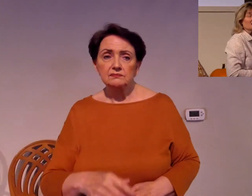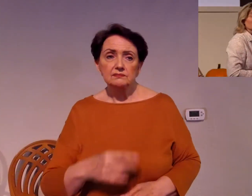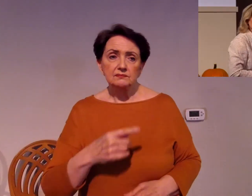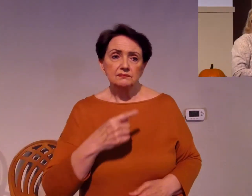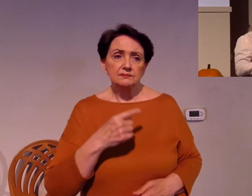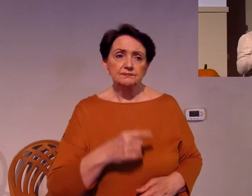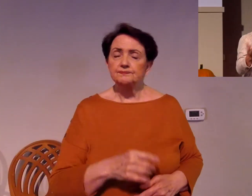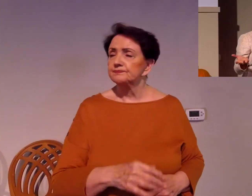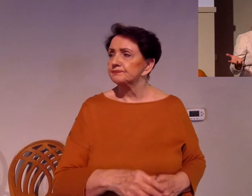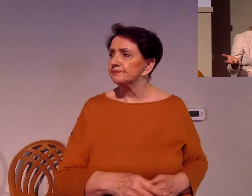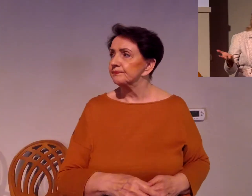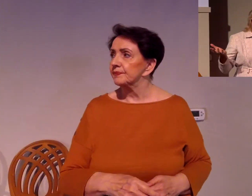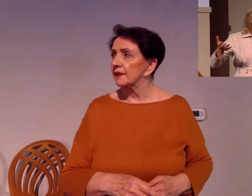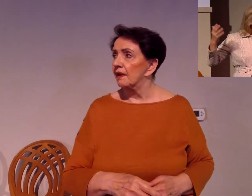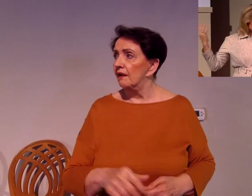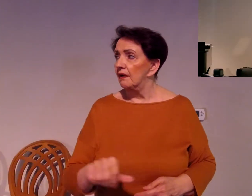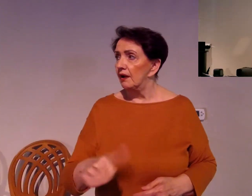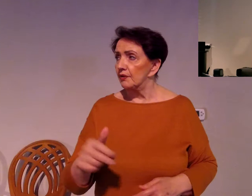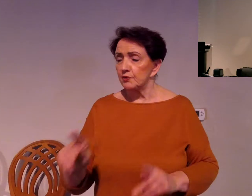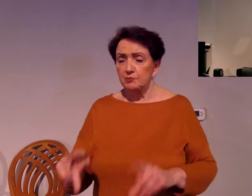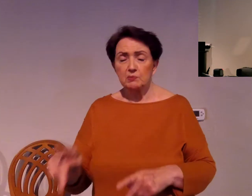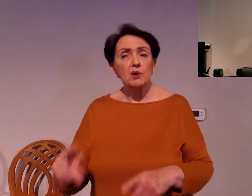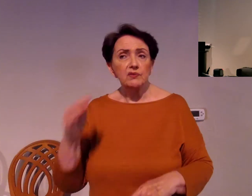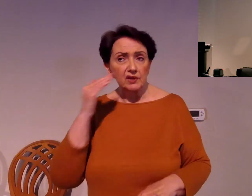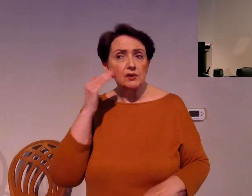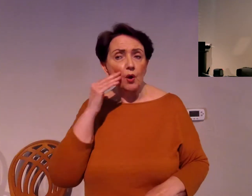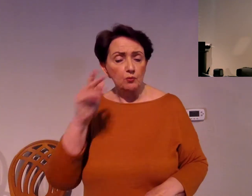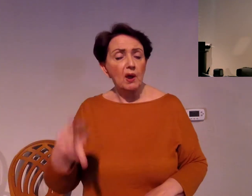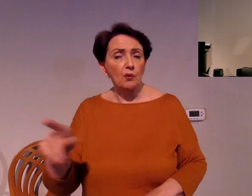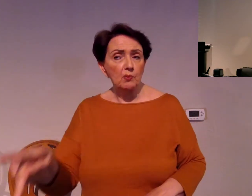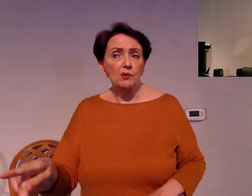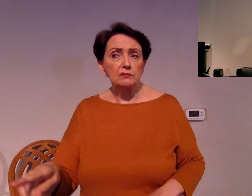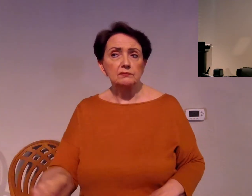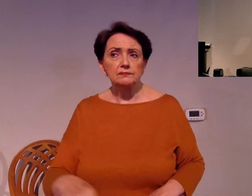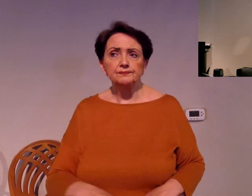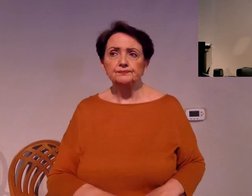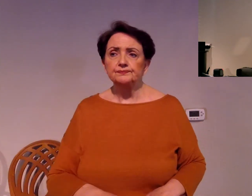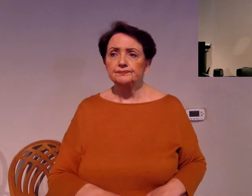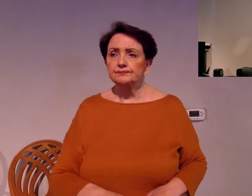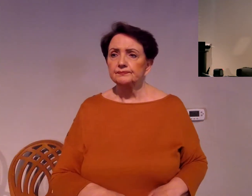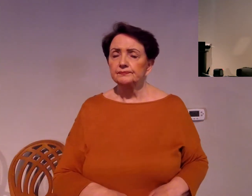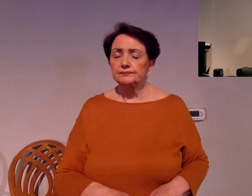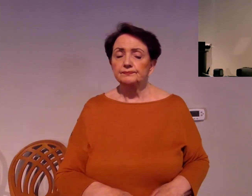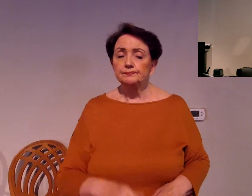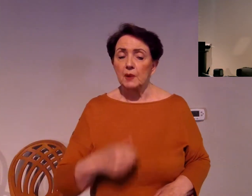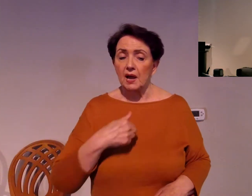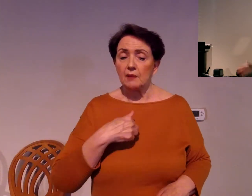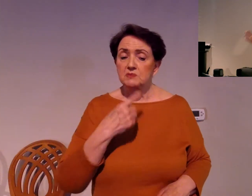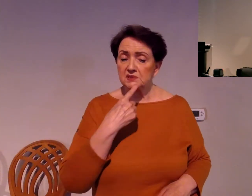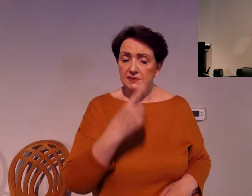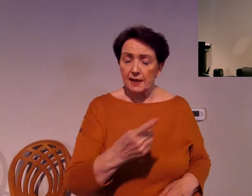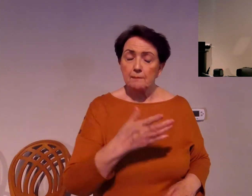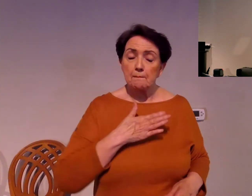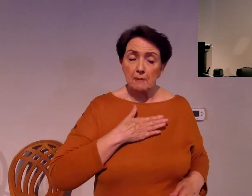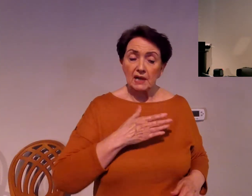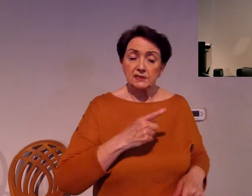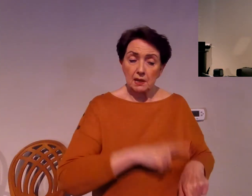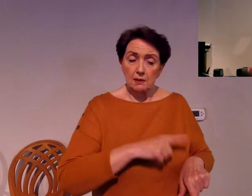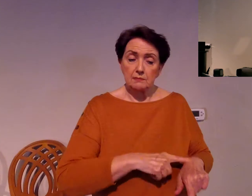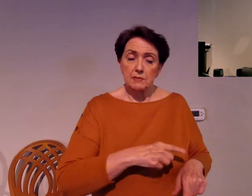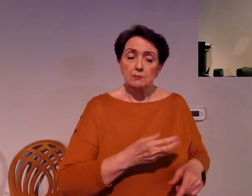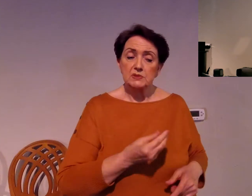again. There are other people that are around here that are competent at PowerPoint as well. But what if I say I'm going to spend my time on